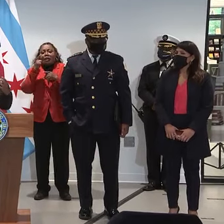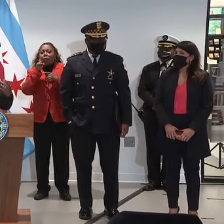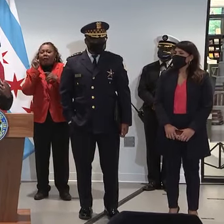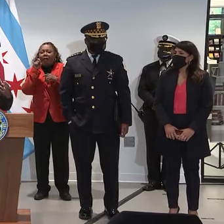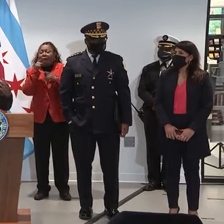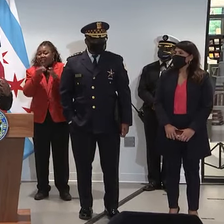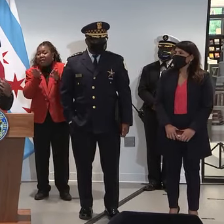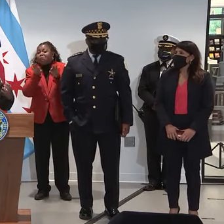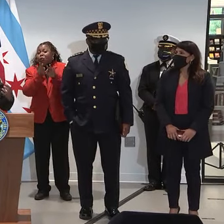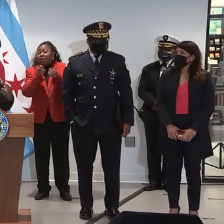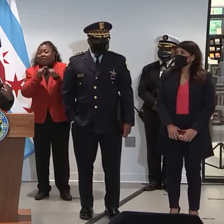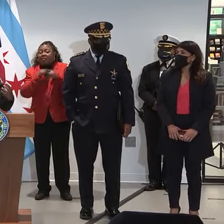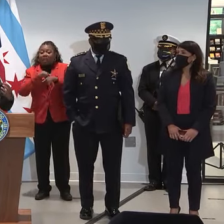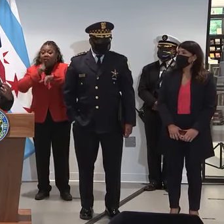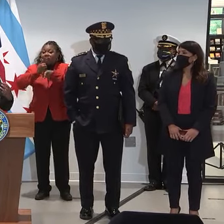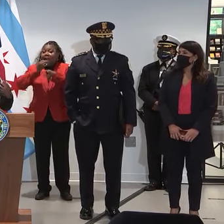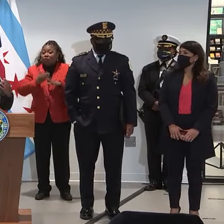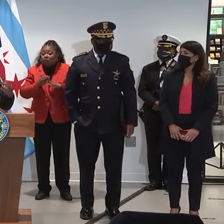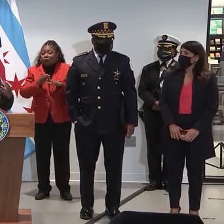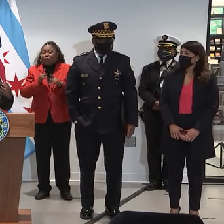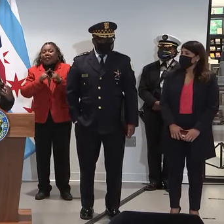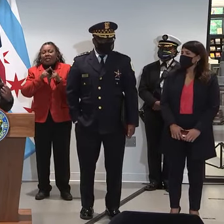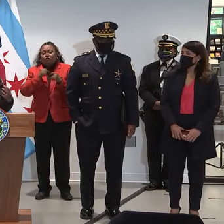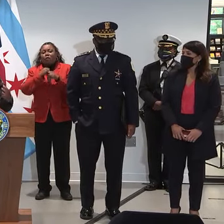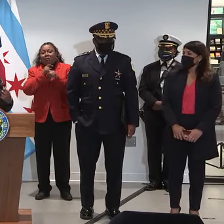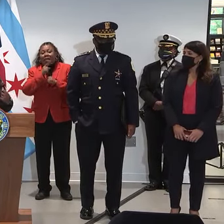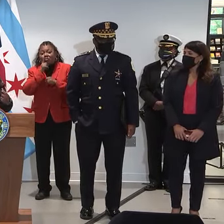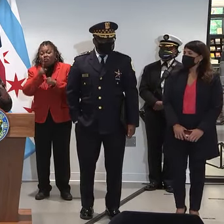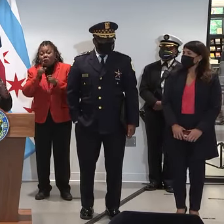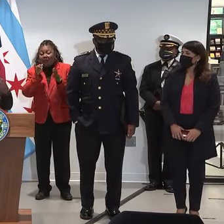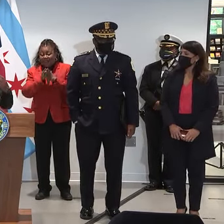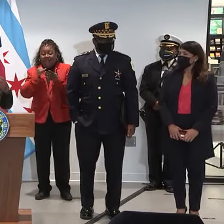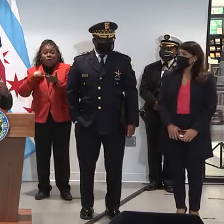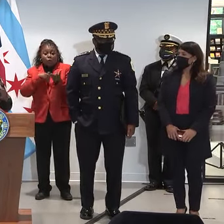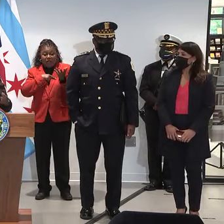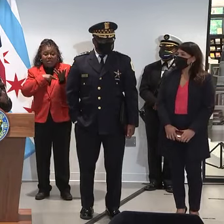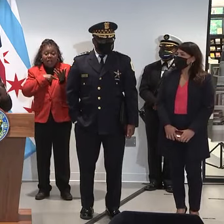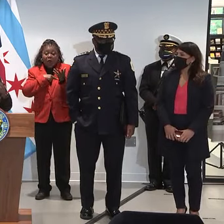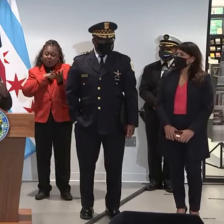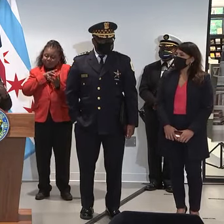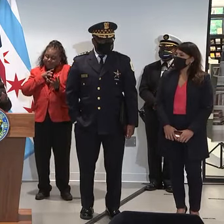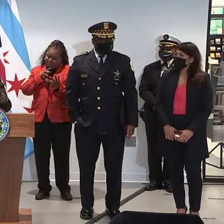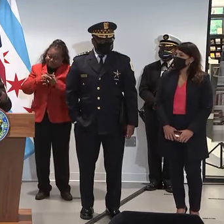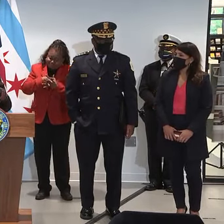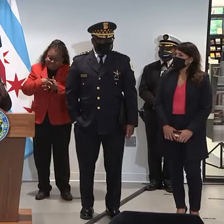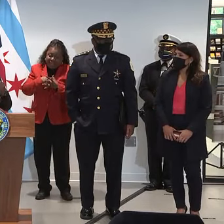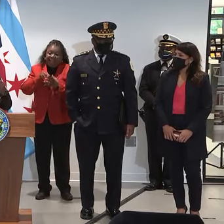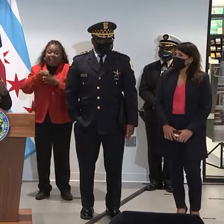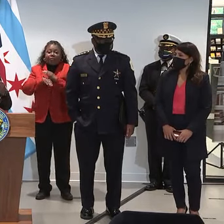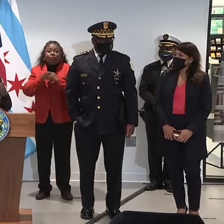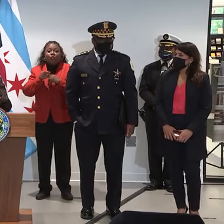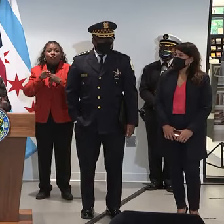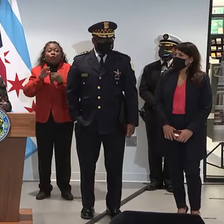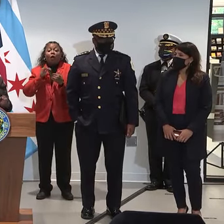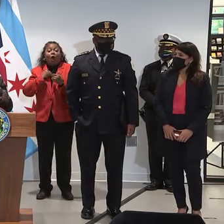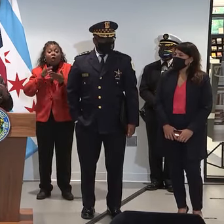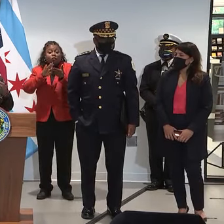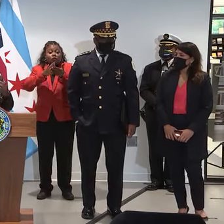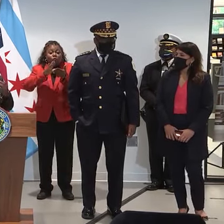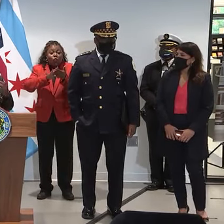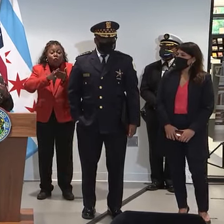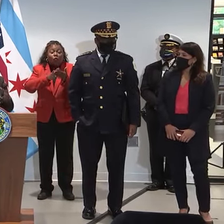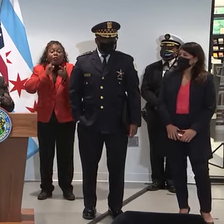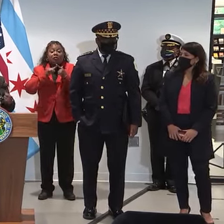as important as our founder, is to make sure that we are ingraining into our